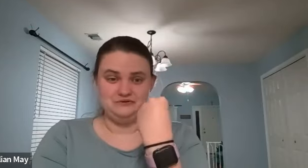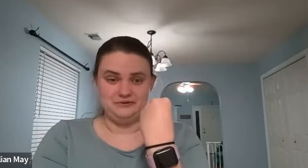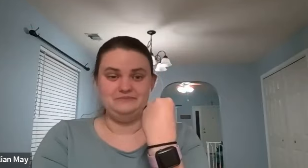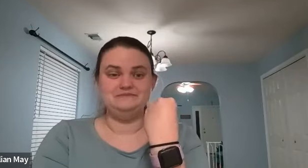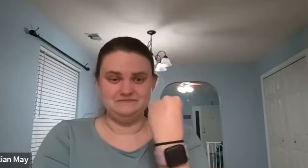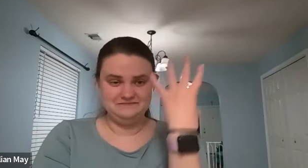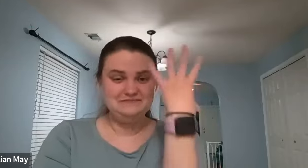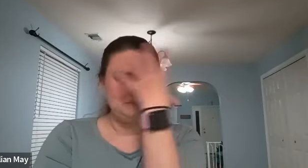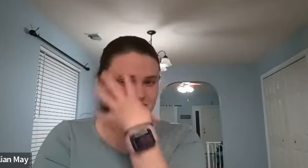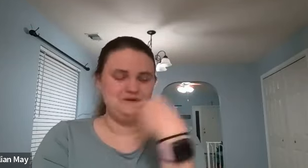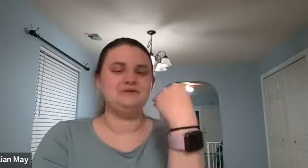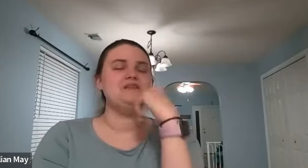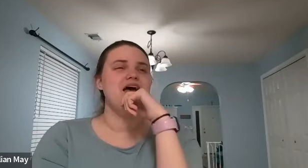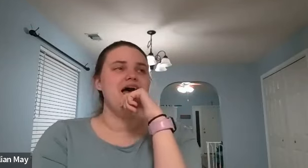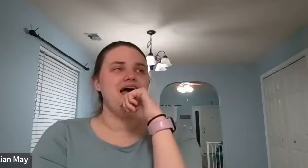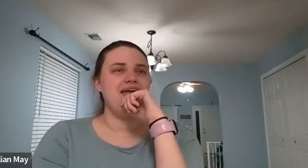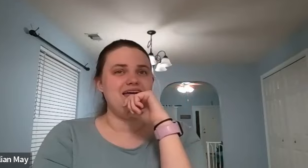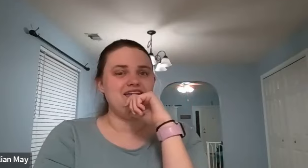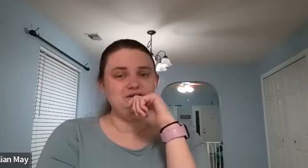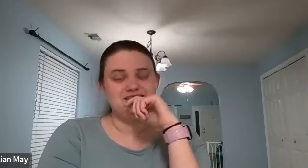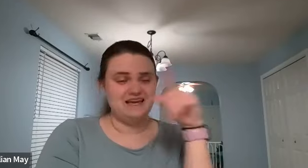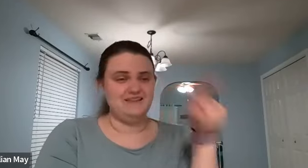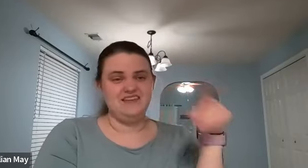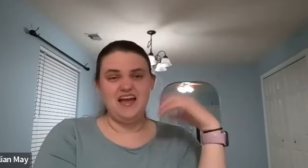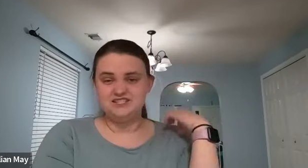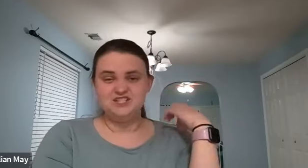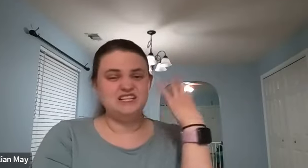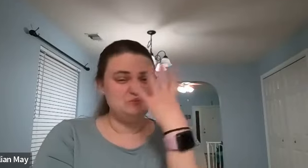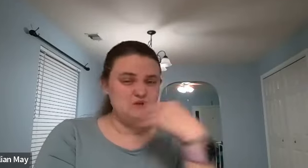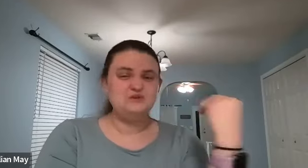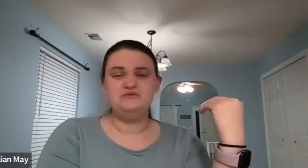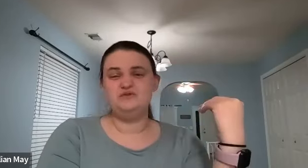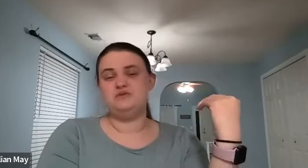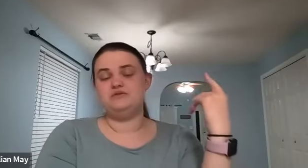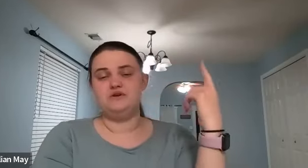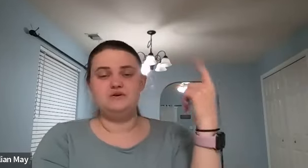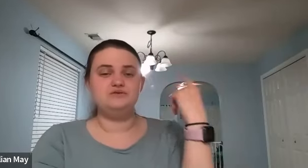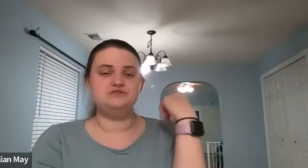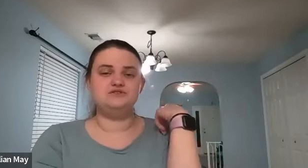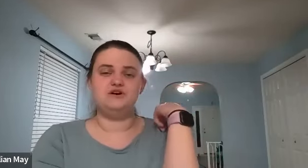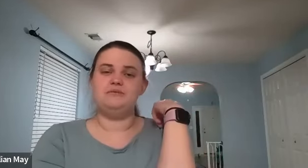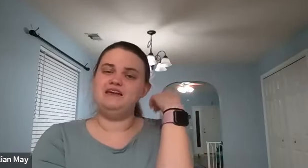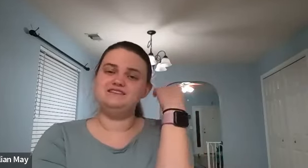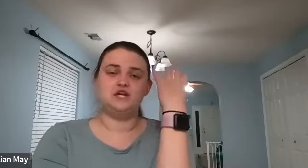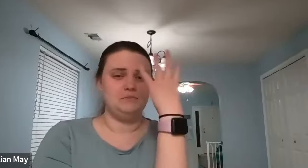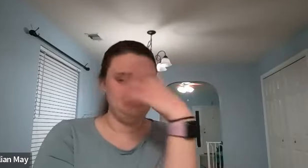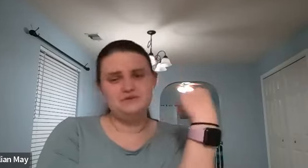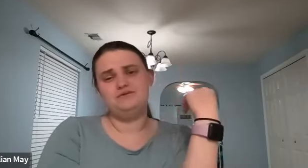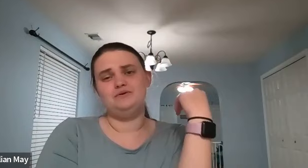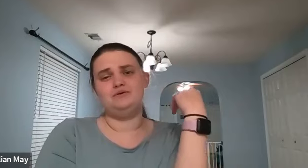Beautiful. Beautiful. And you can say like, that shirt is beautiful. Those, you know, pants are beautiful.